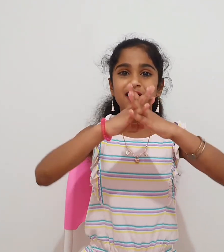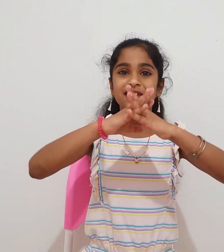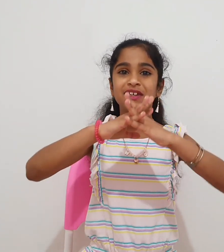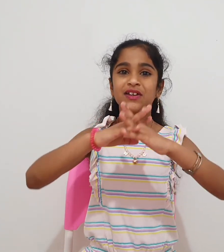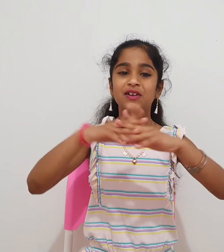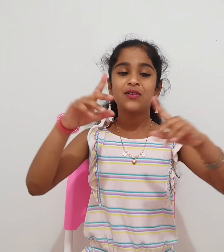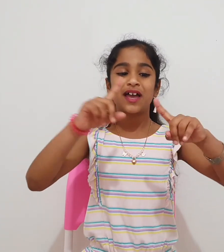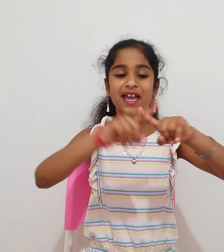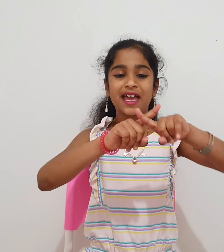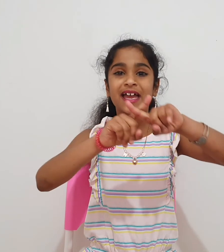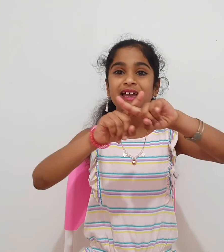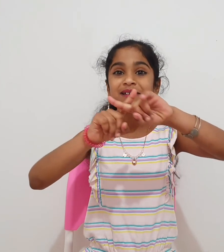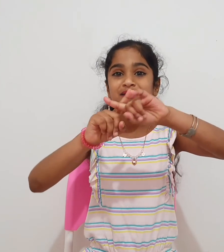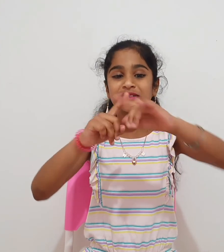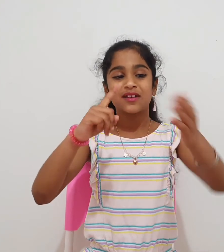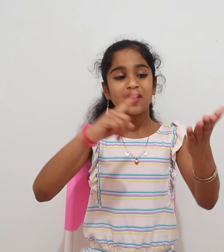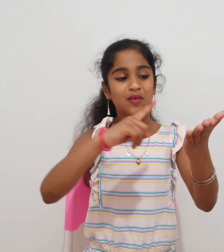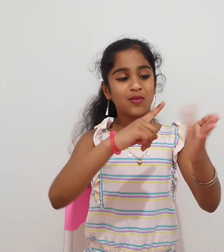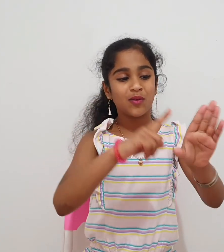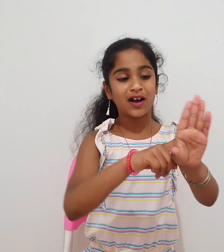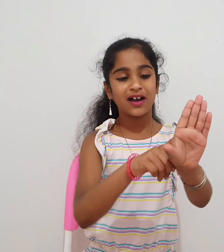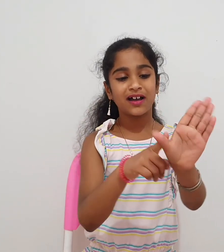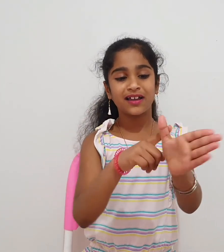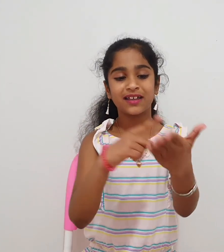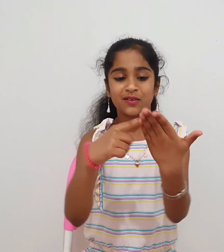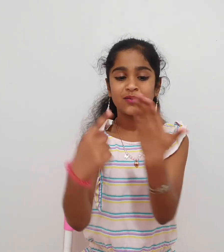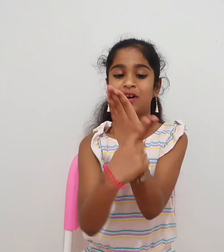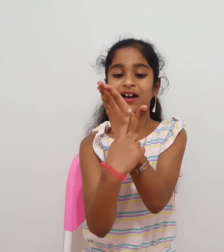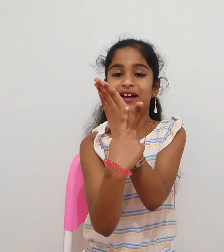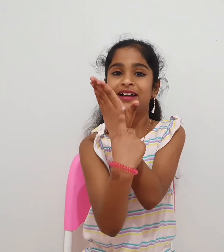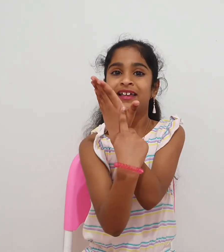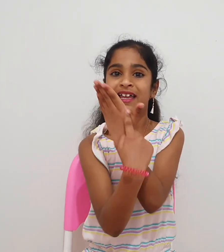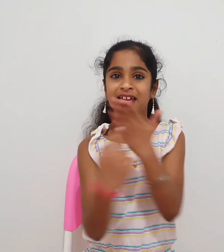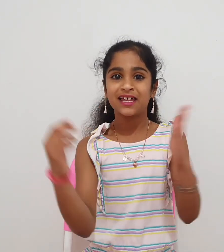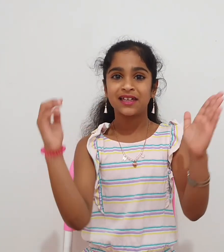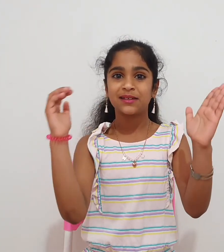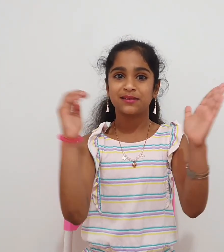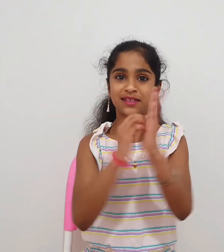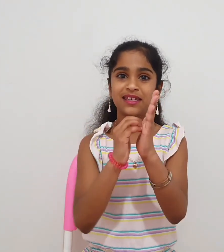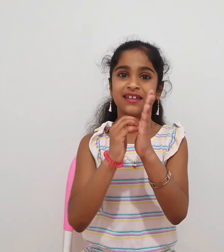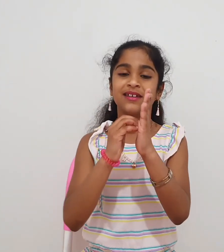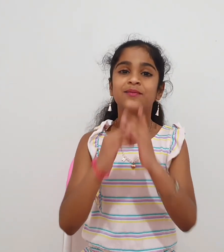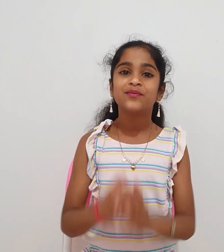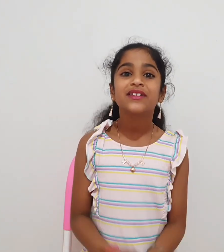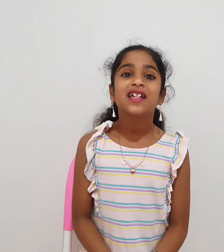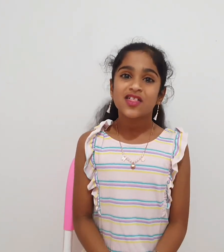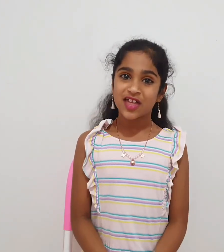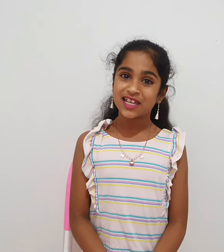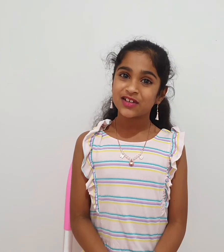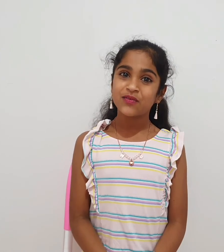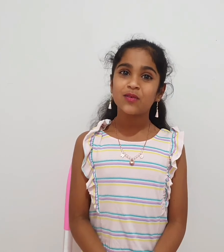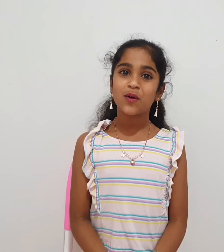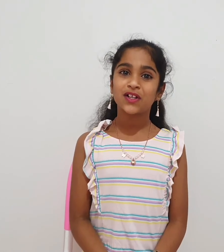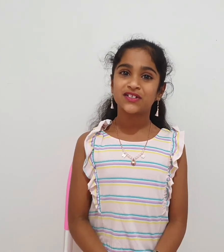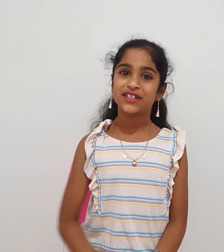X, Y, Y, and Z. Thank you for watching.